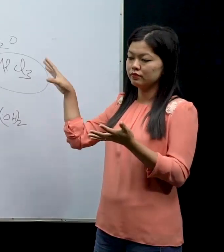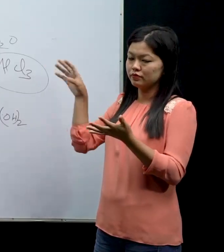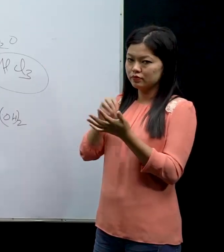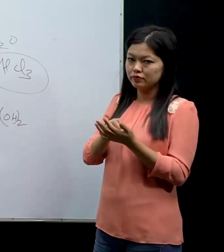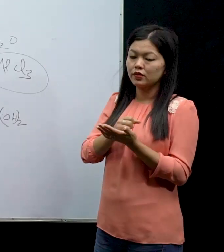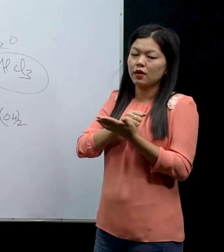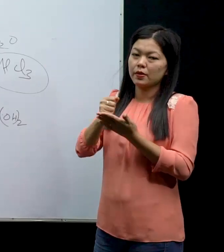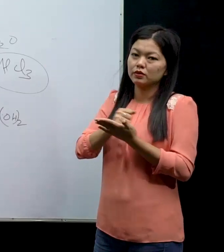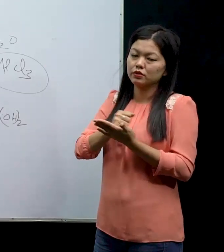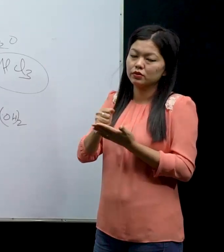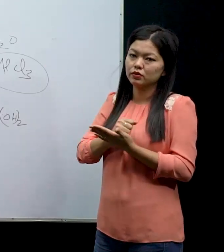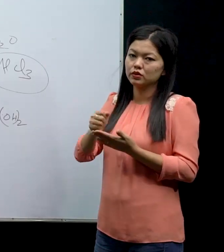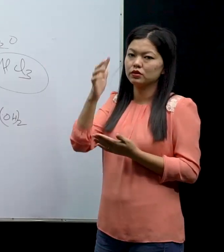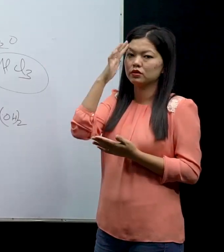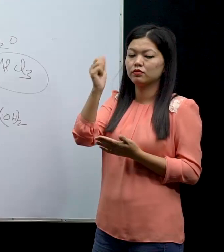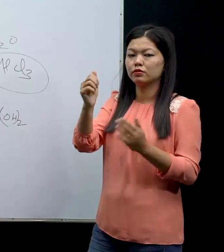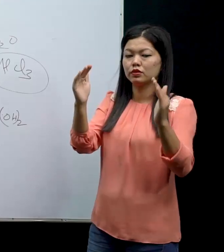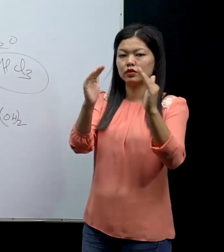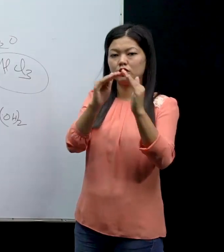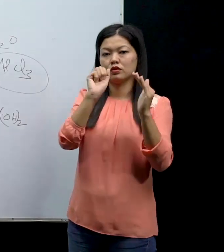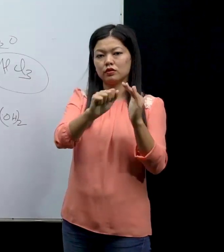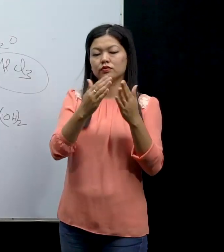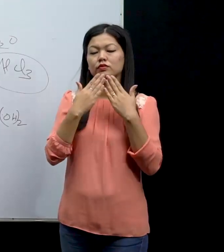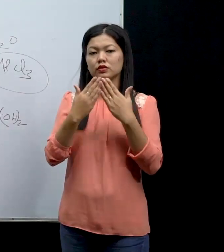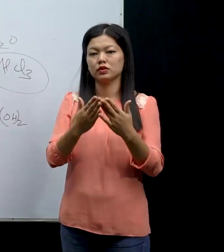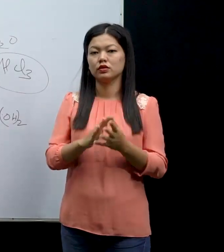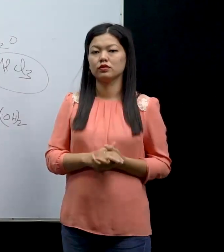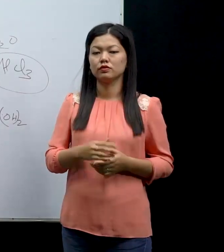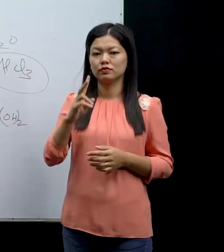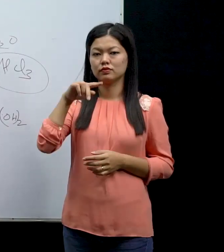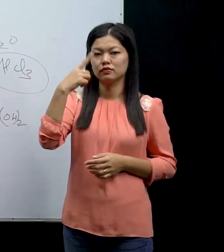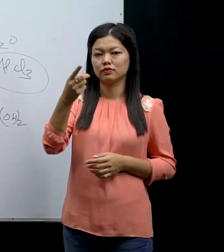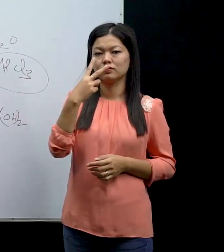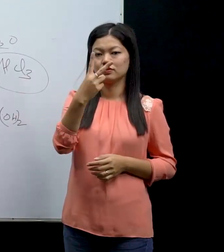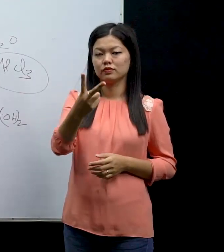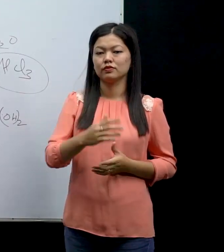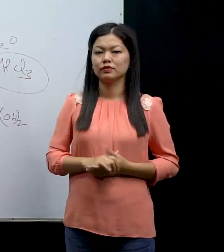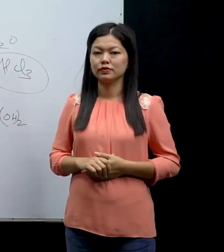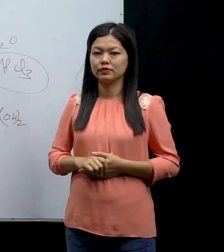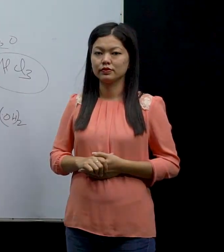practice all these calculations at home, okay? Thank you so much. See you in the next class.